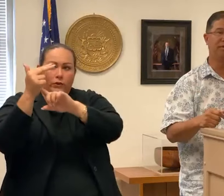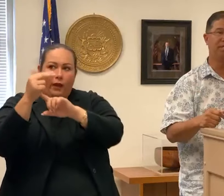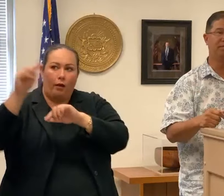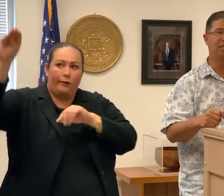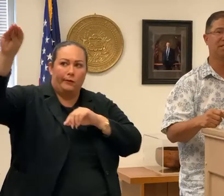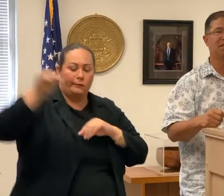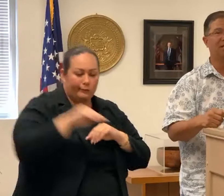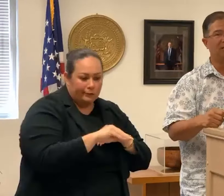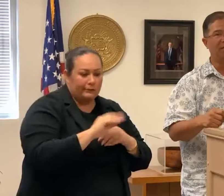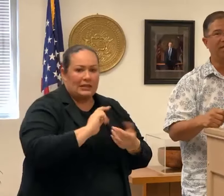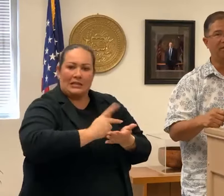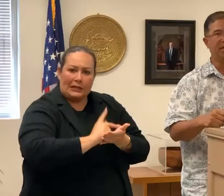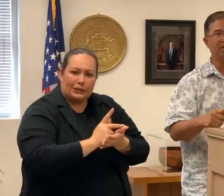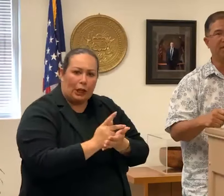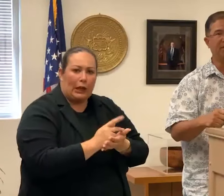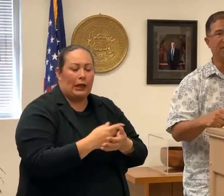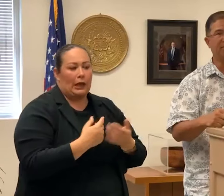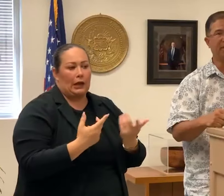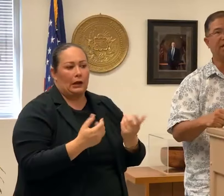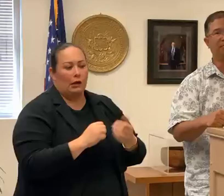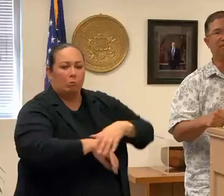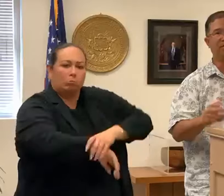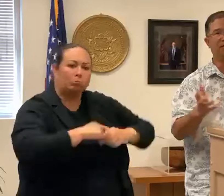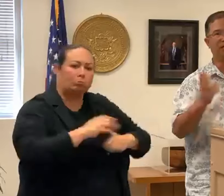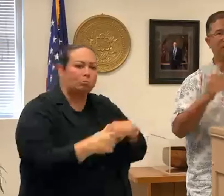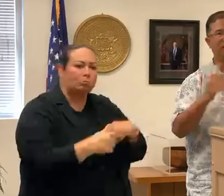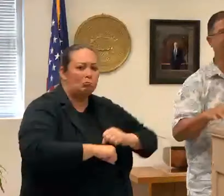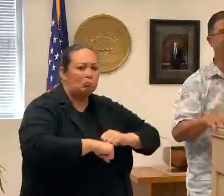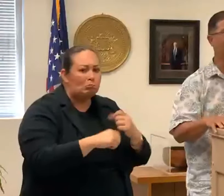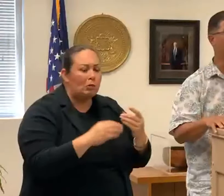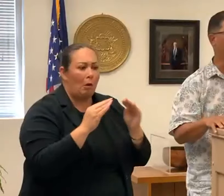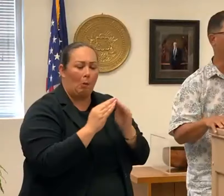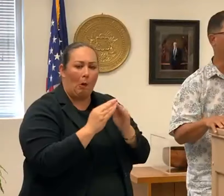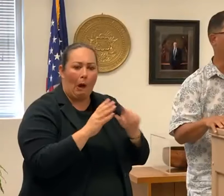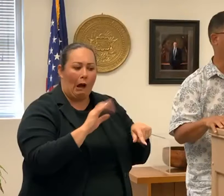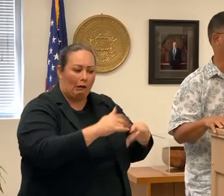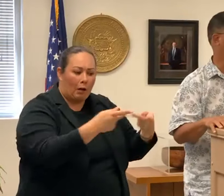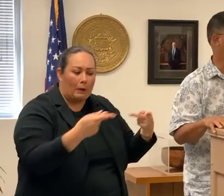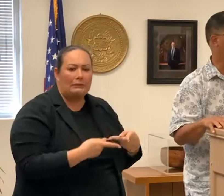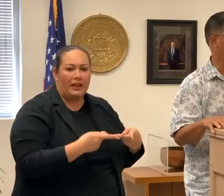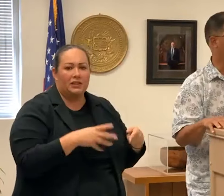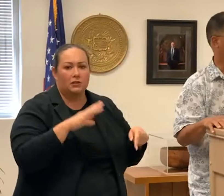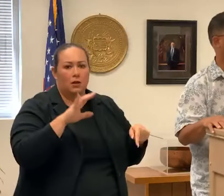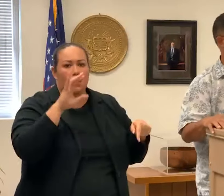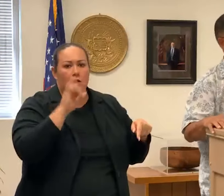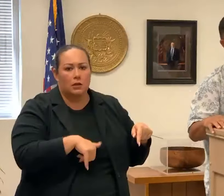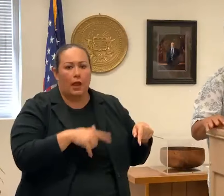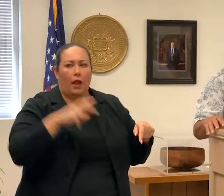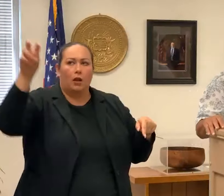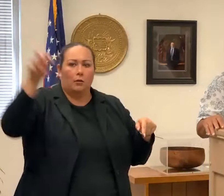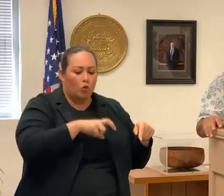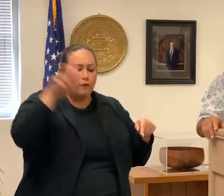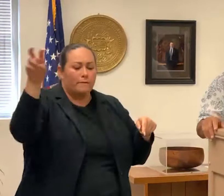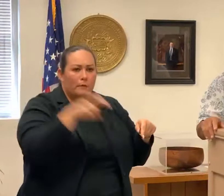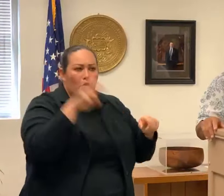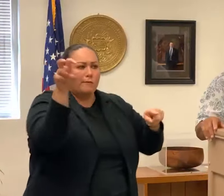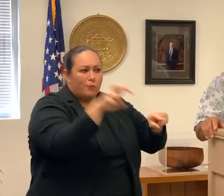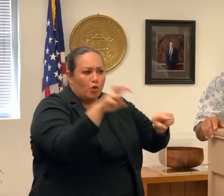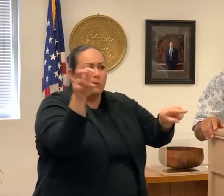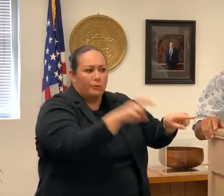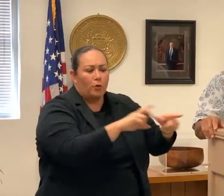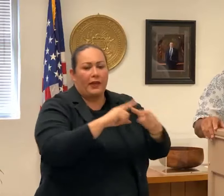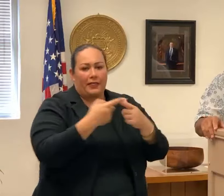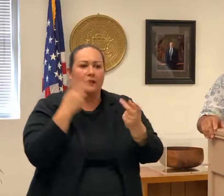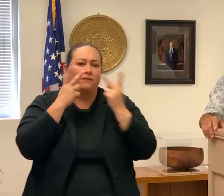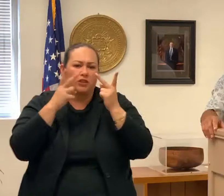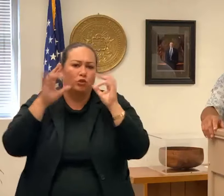comfortable living arrangements. We need to make sure that we can help the hotel so that they can start booking the regular visitors when they